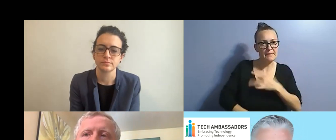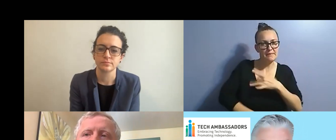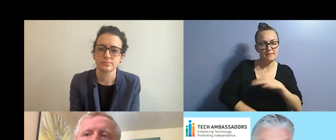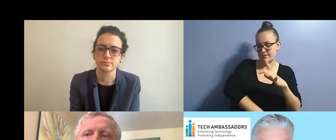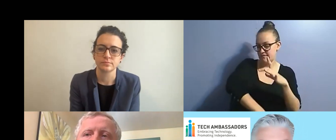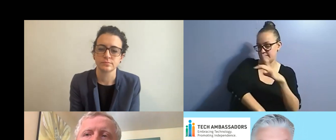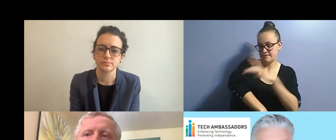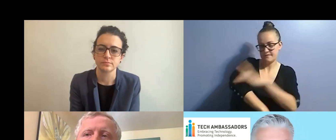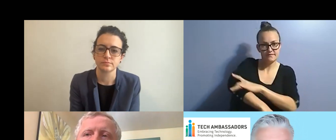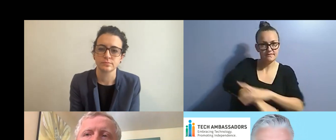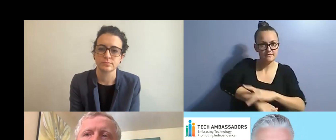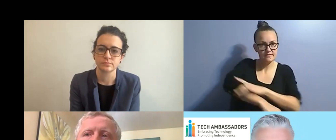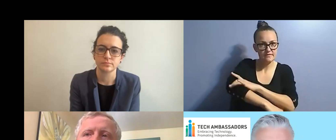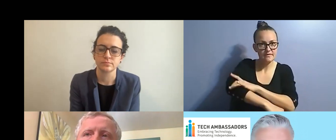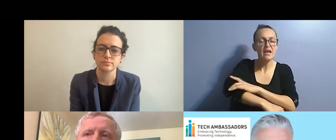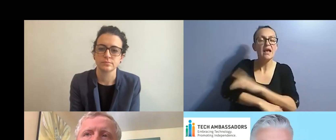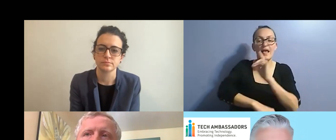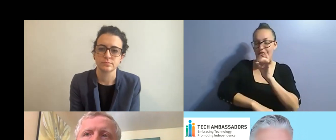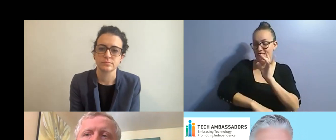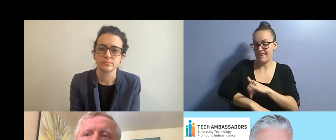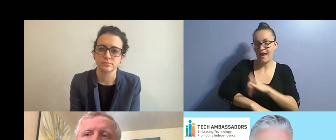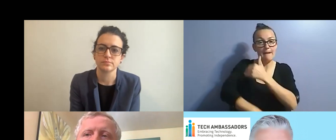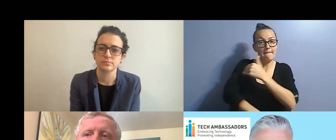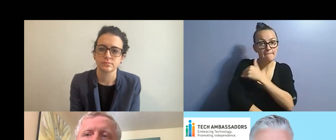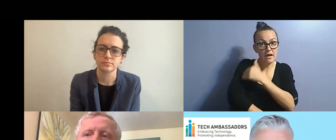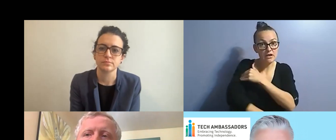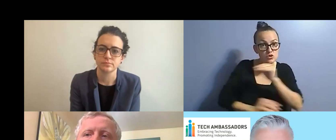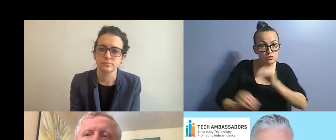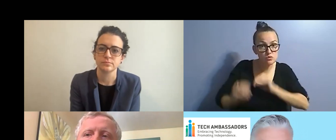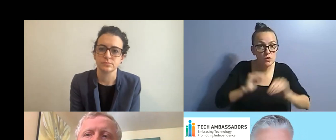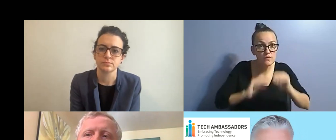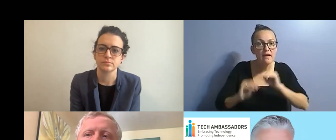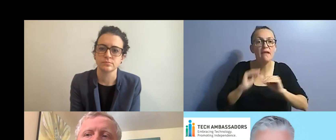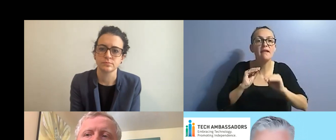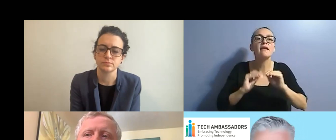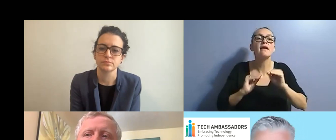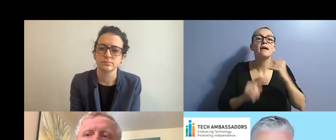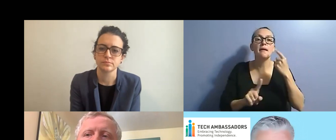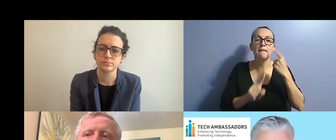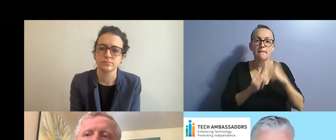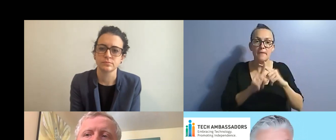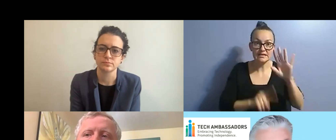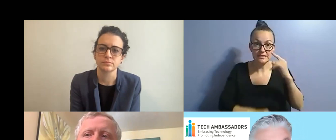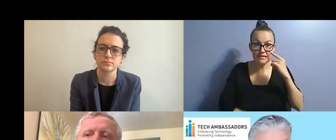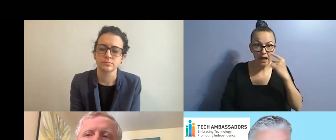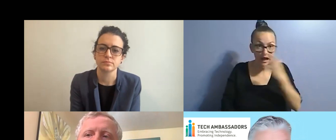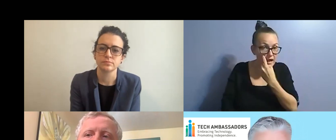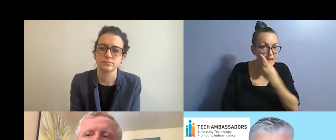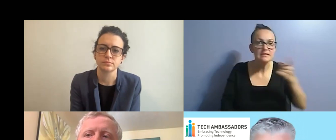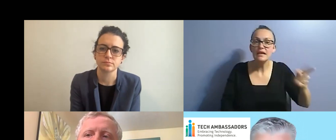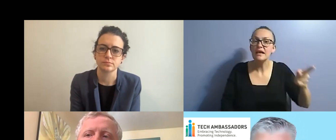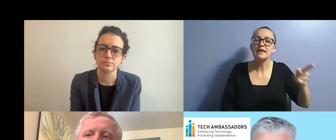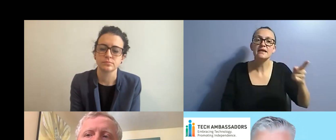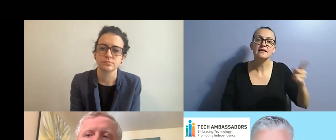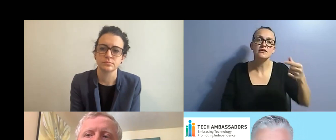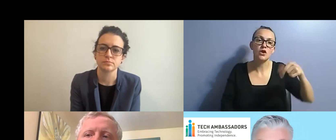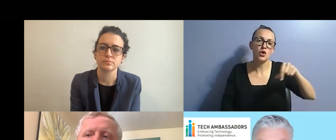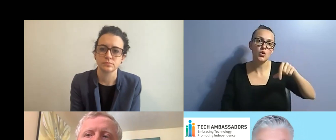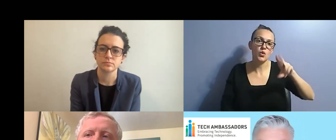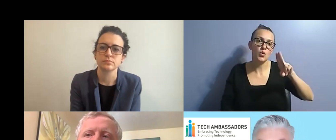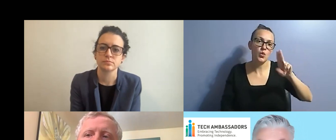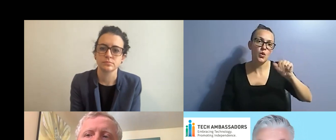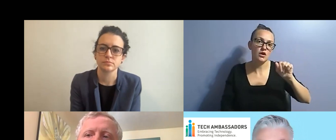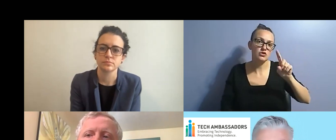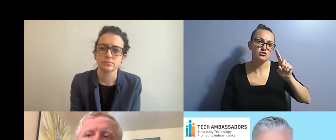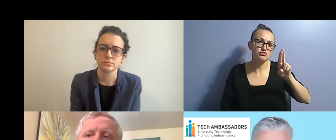gaze. Even though William's quadriplegic and has no speech,